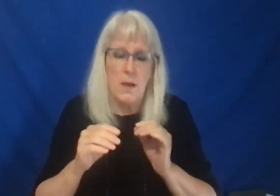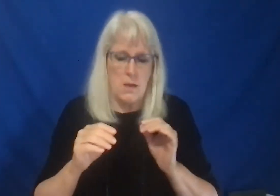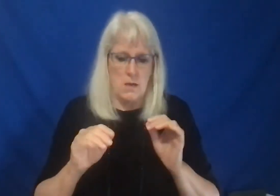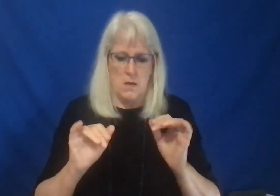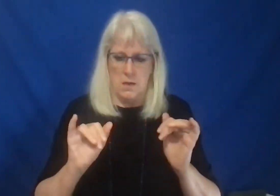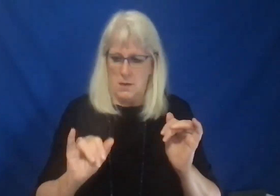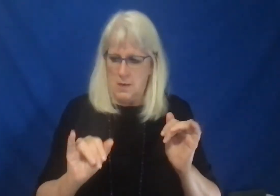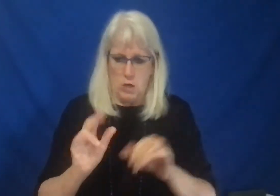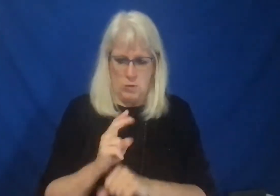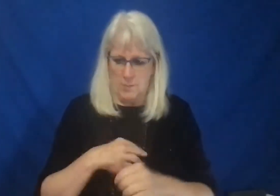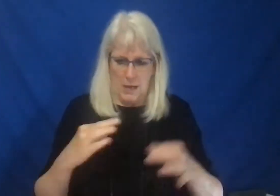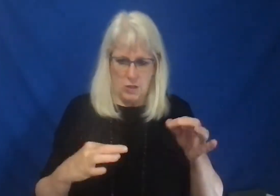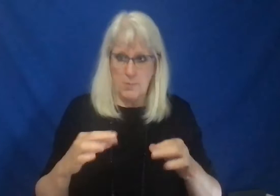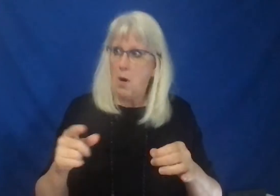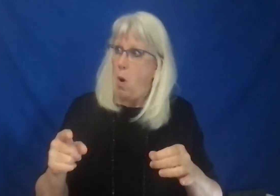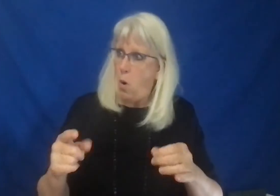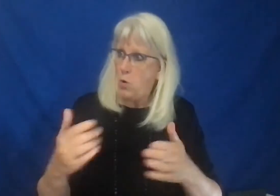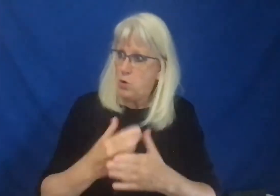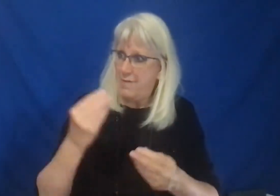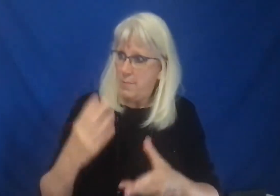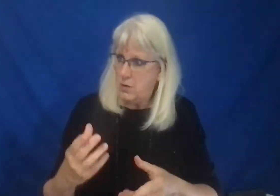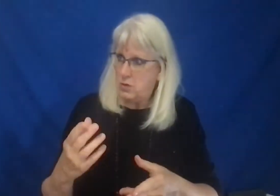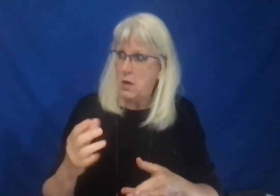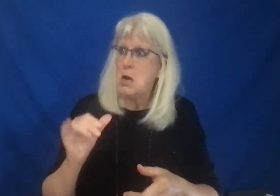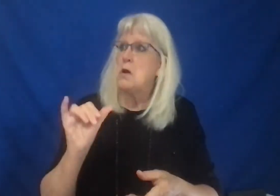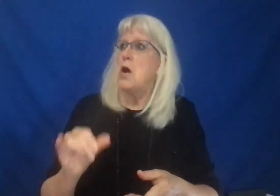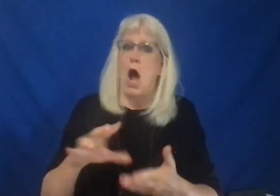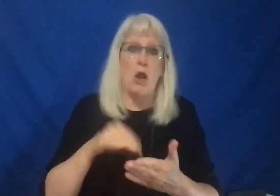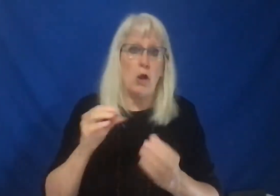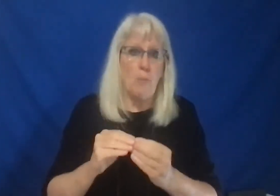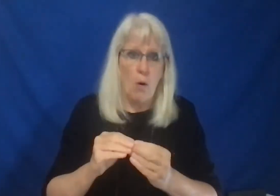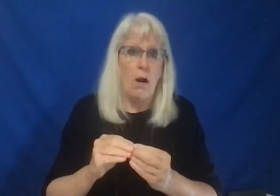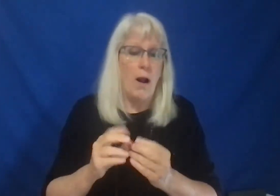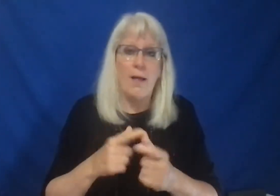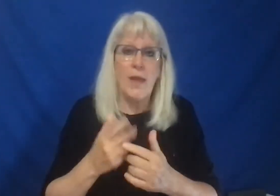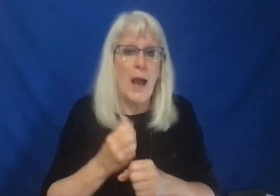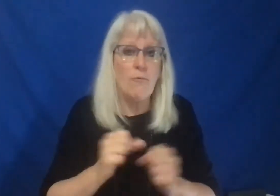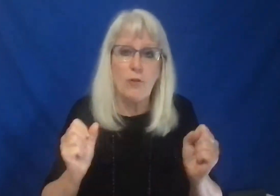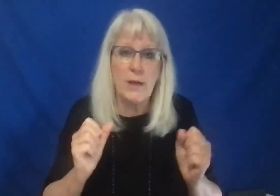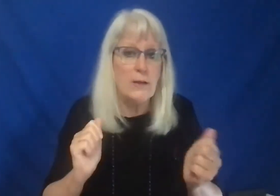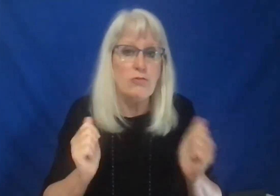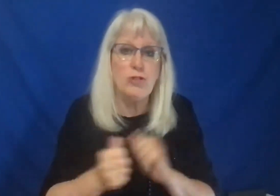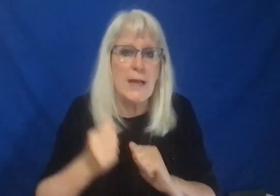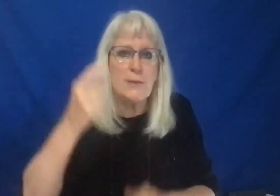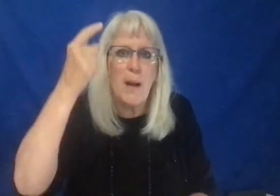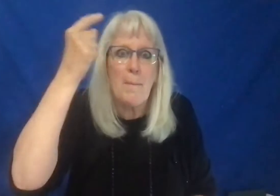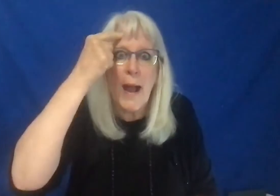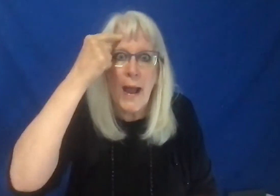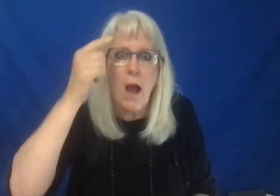new information and there is incoming data, I have the freedom to change my mind. And I can do so